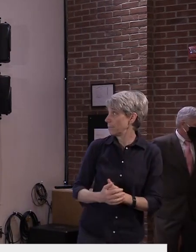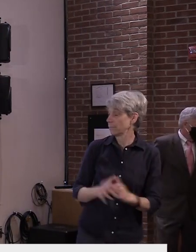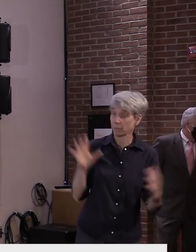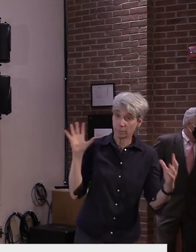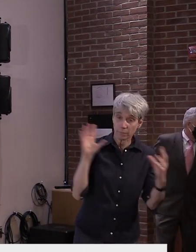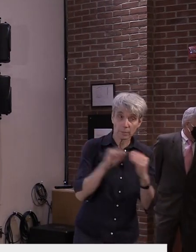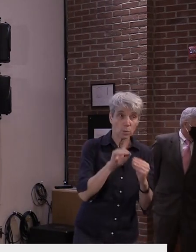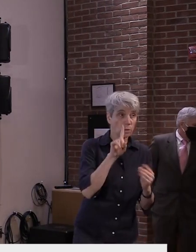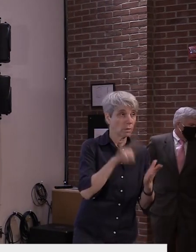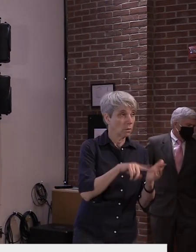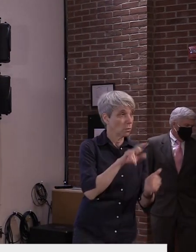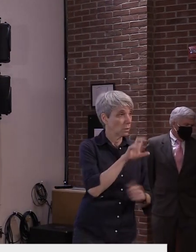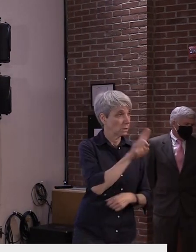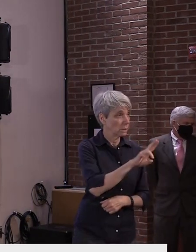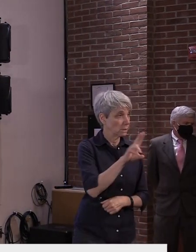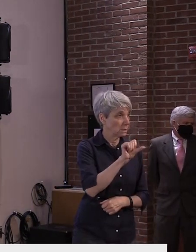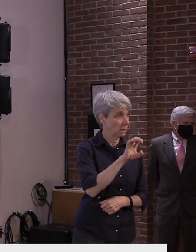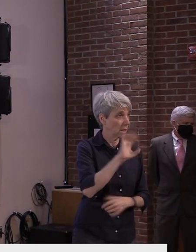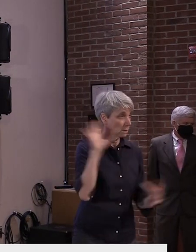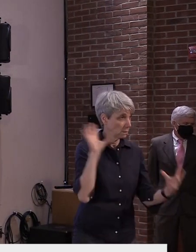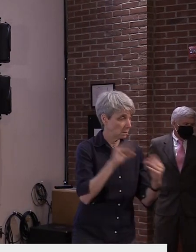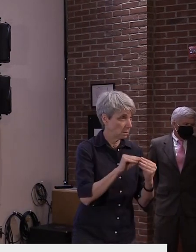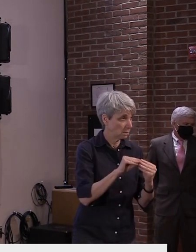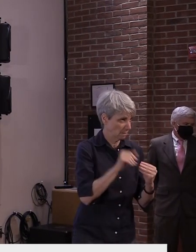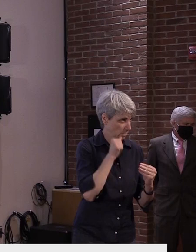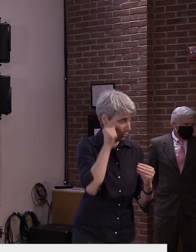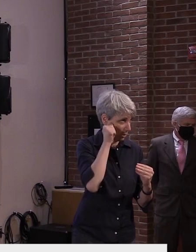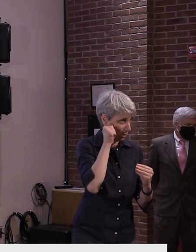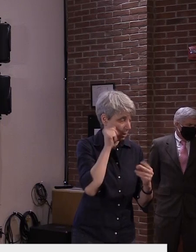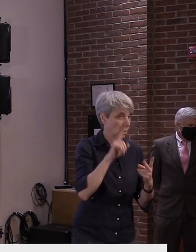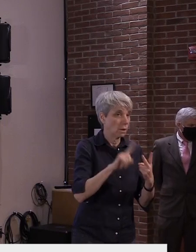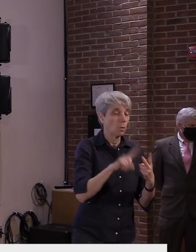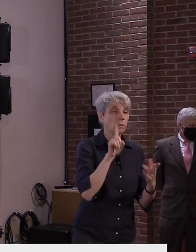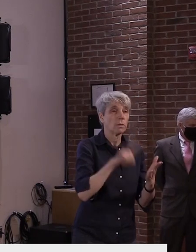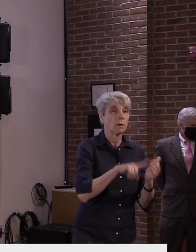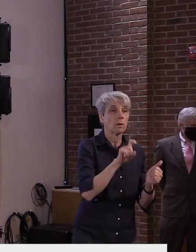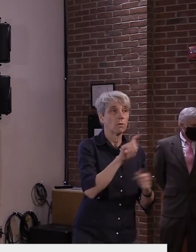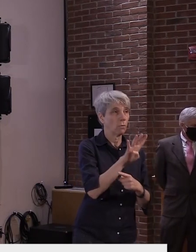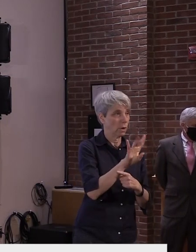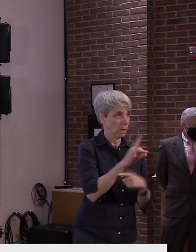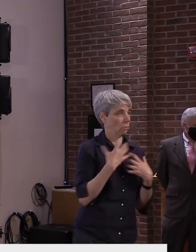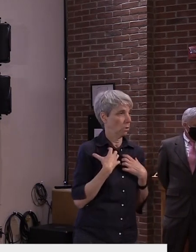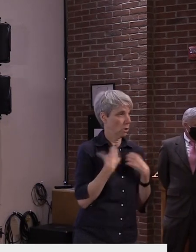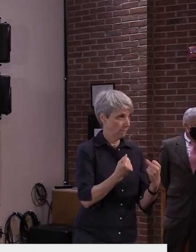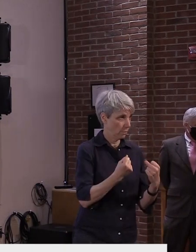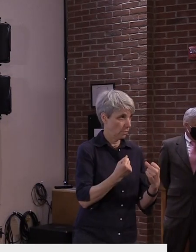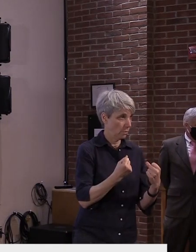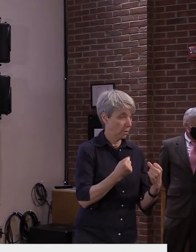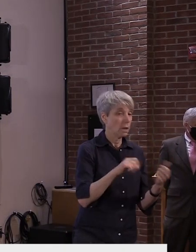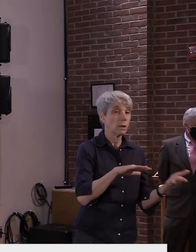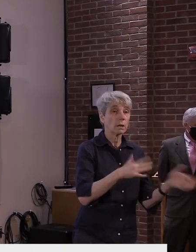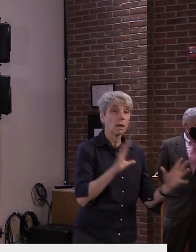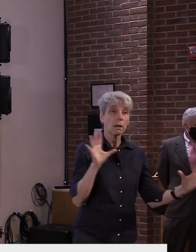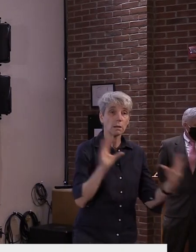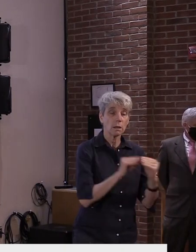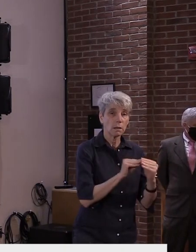1,366 cases as of yesterday, 1,148 recovered, deaths 56.